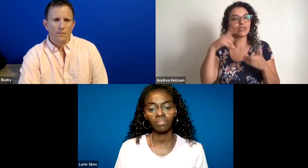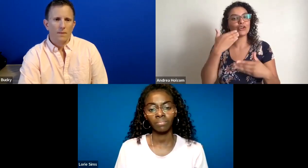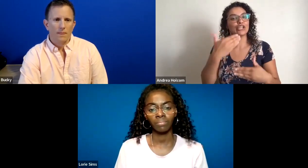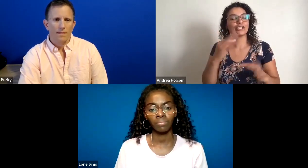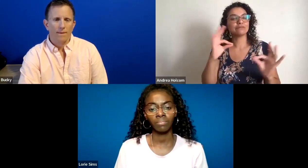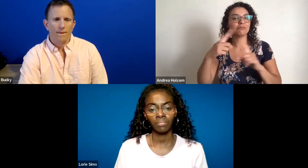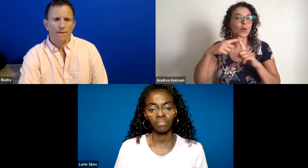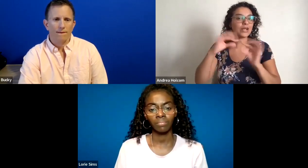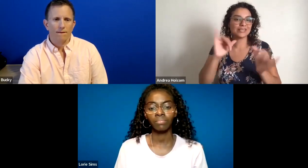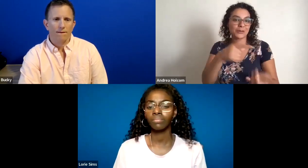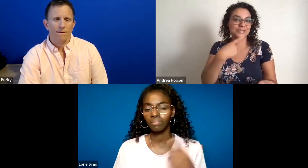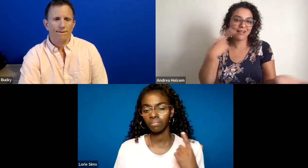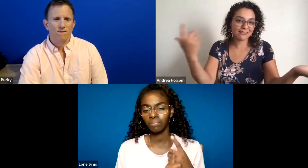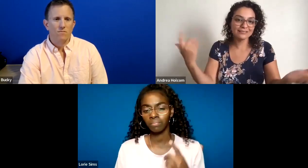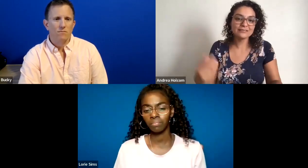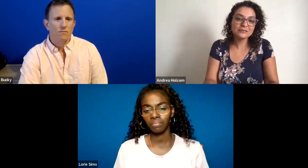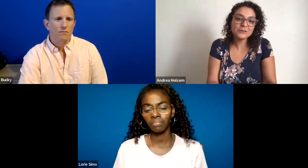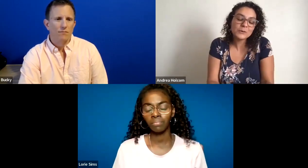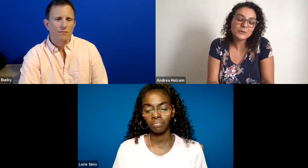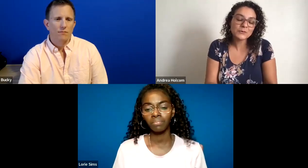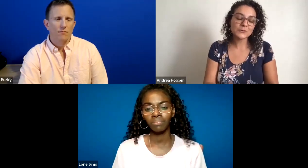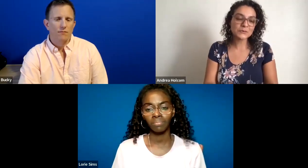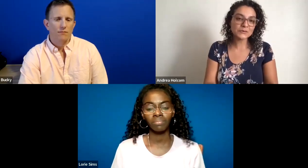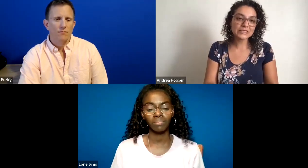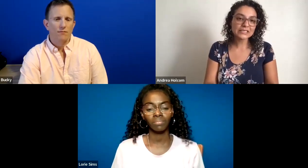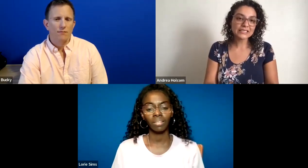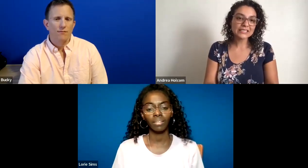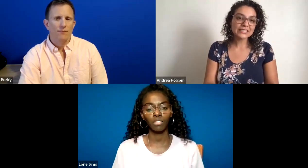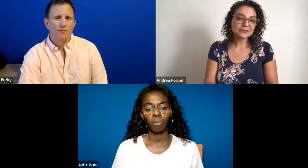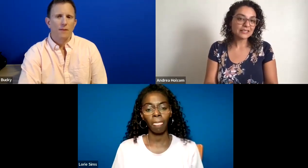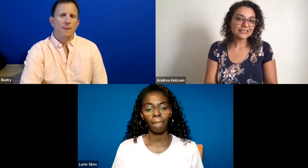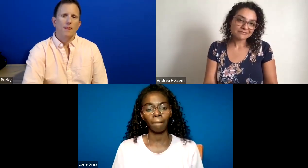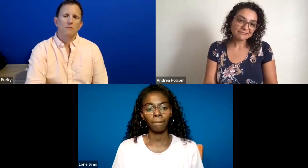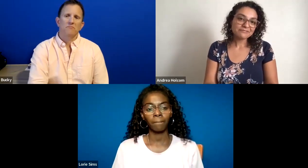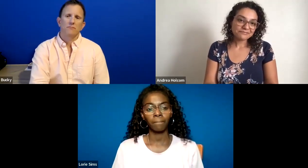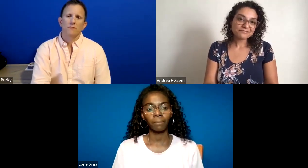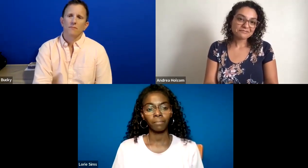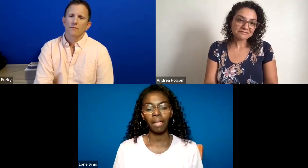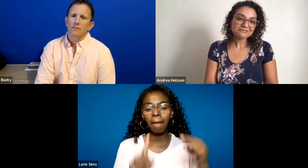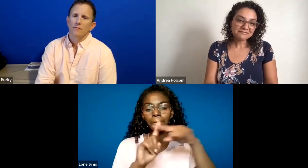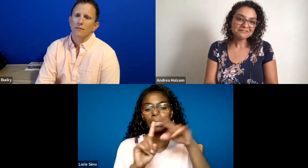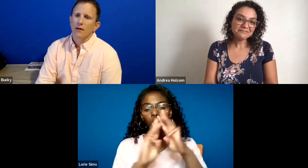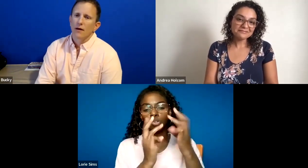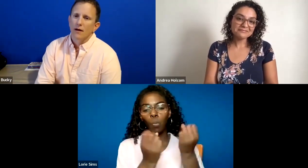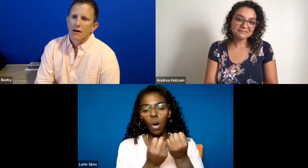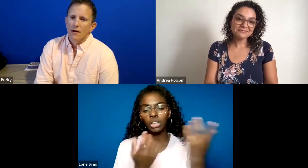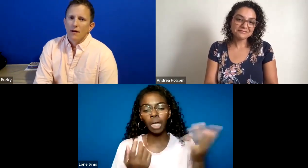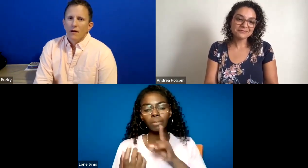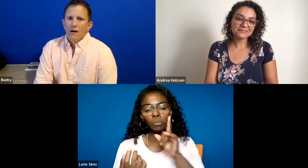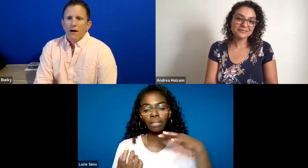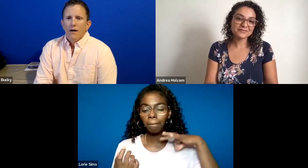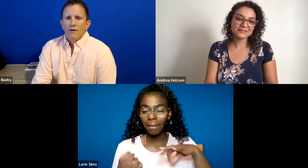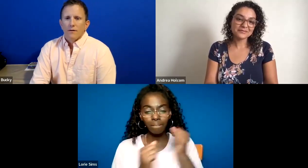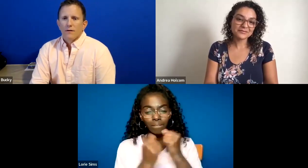change. If you're just looking to look good and get brownie points, like you said, that's not the point of being a real ally,